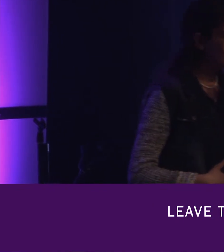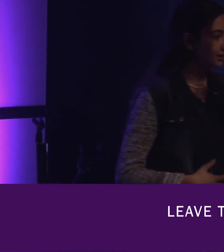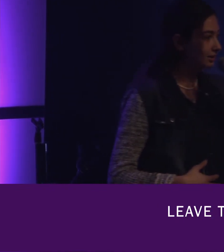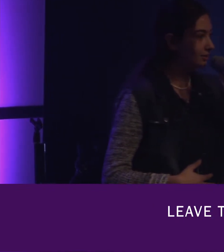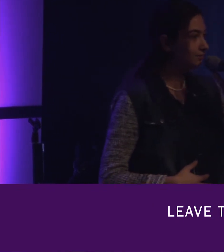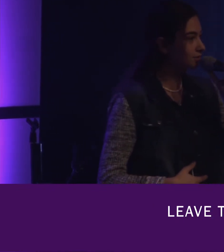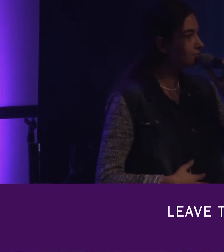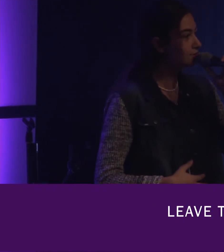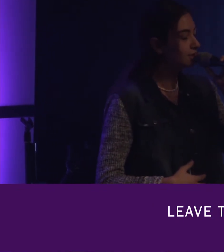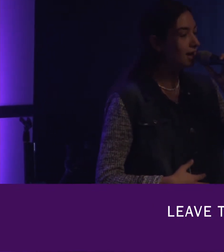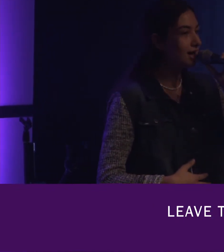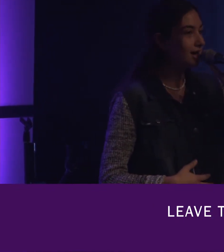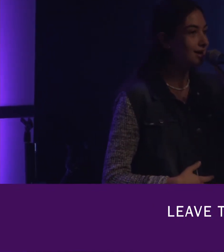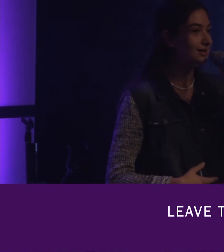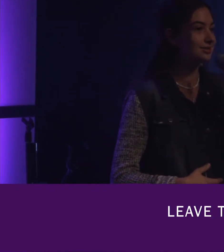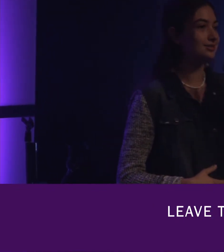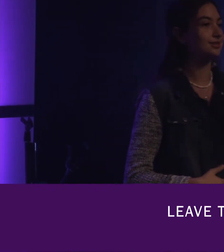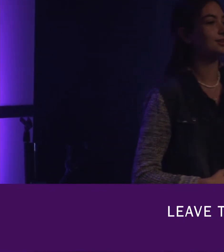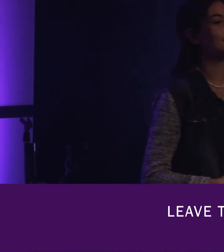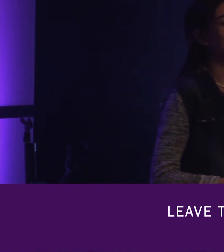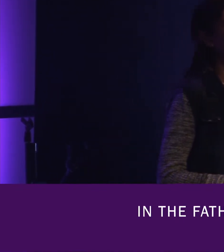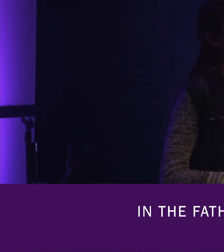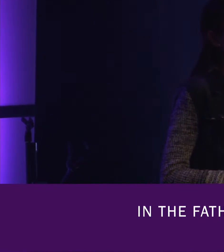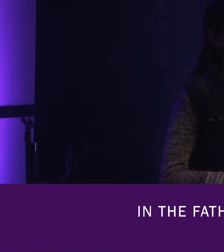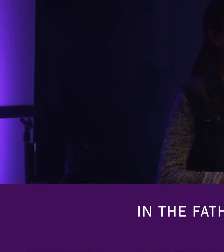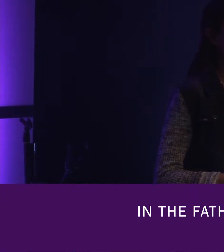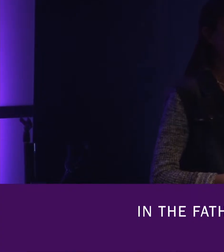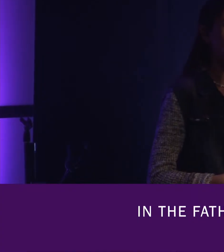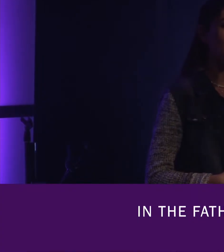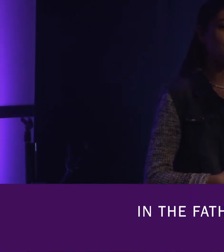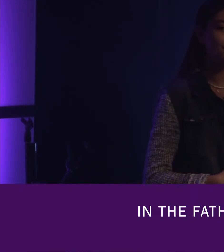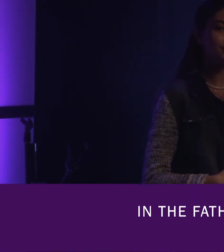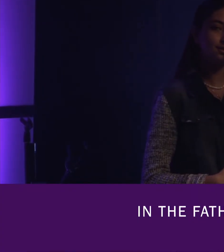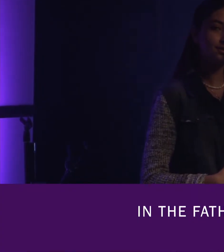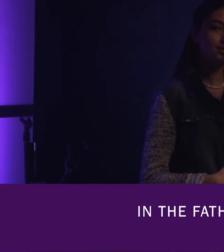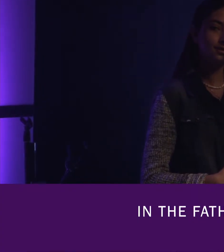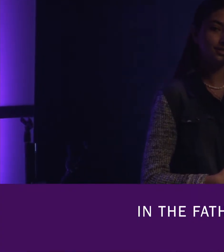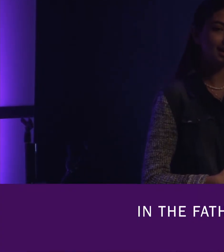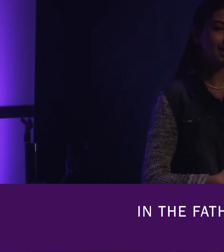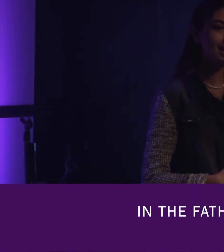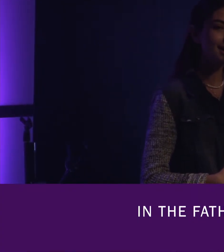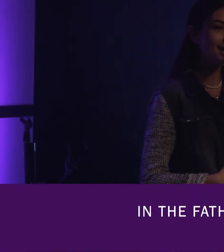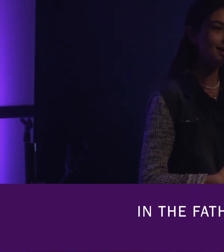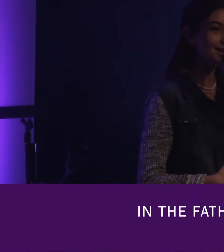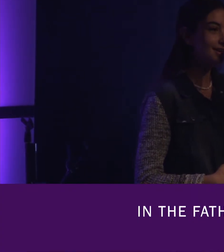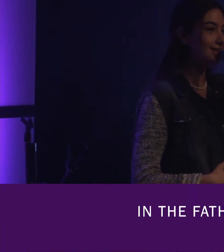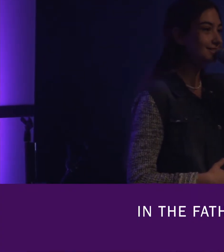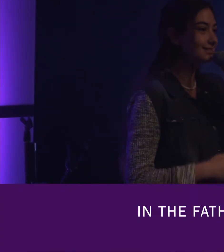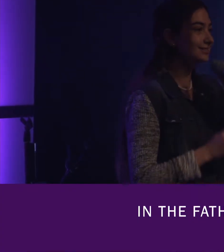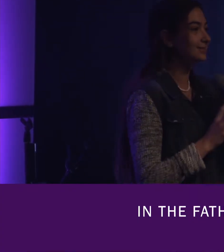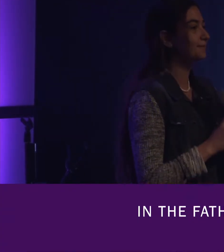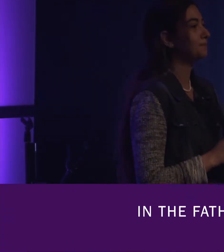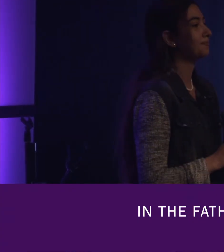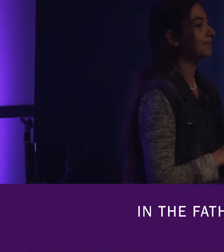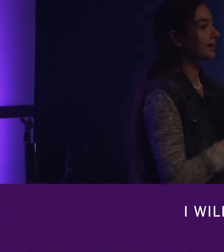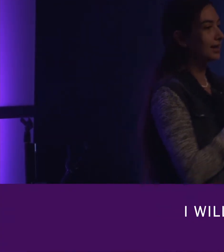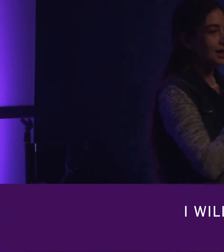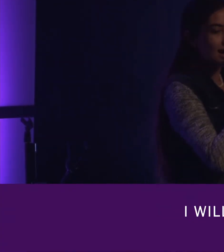hands. Leave the rest in the Father's